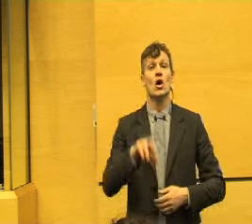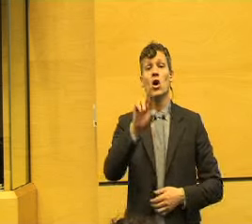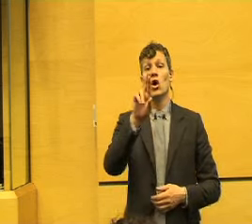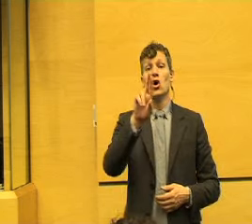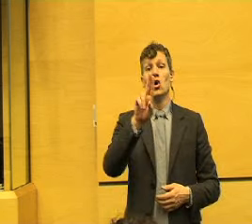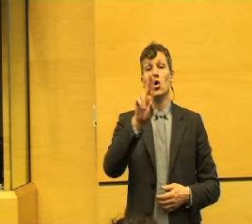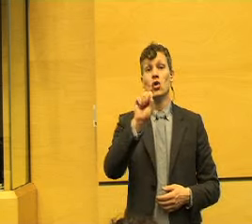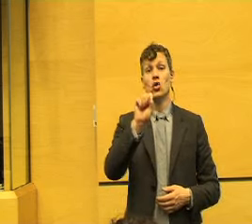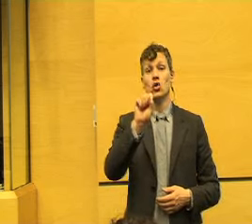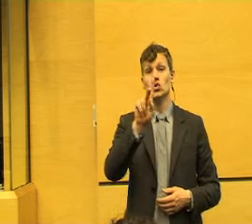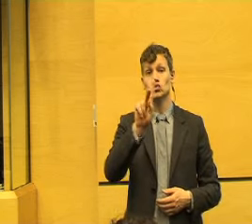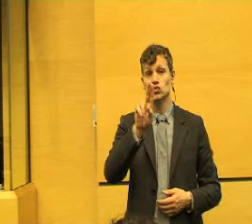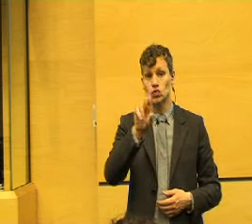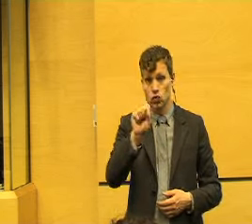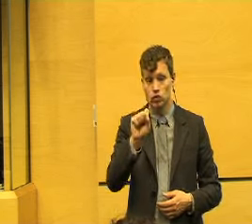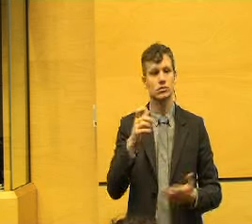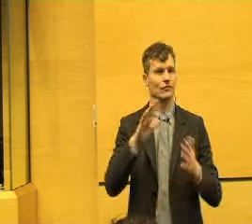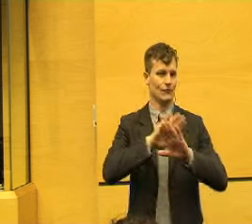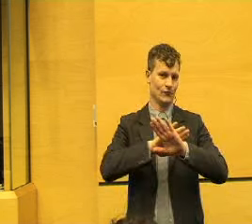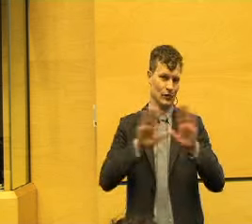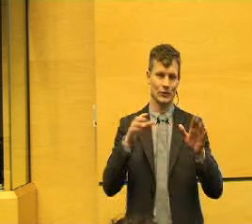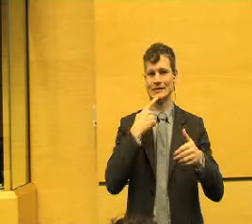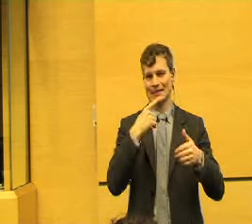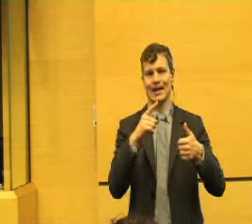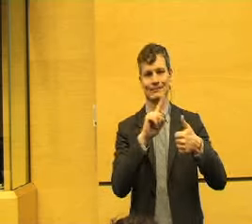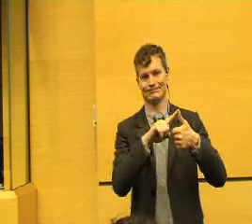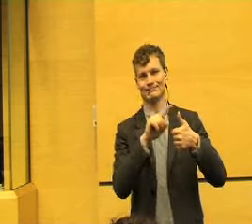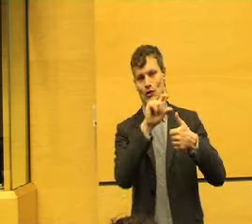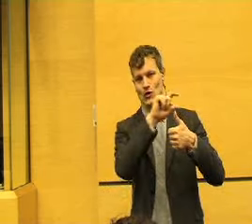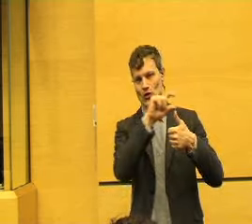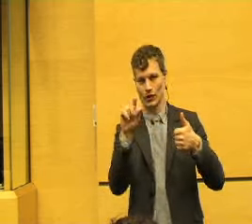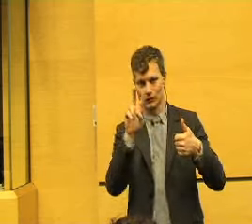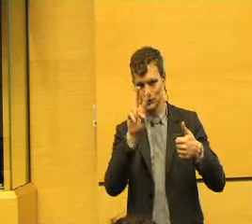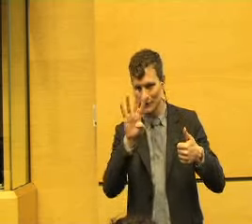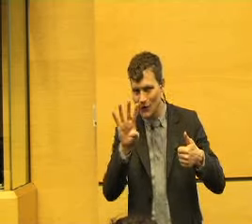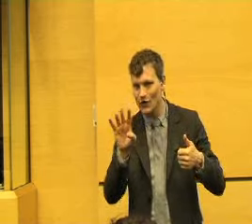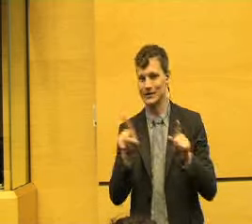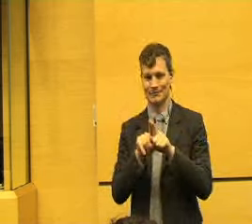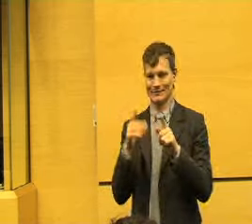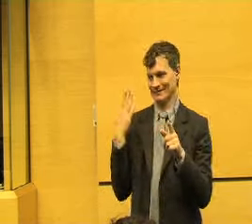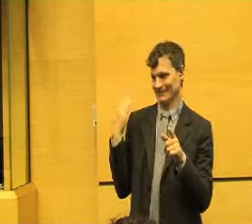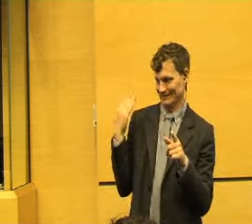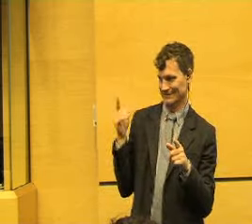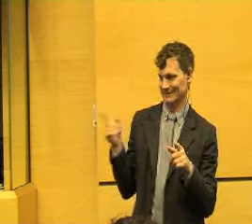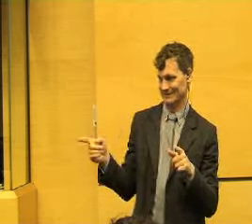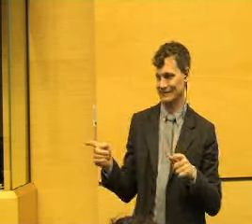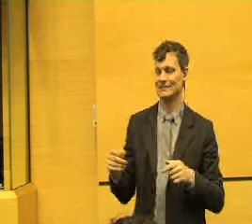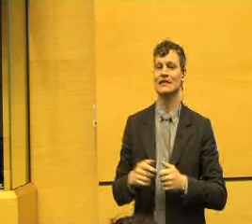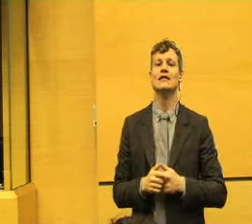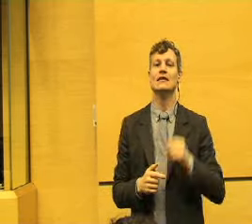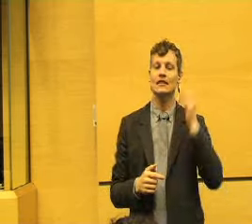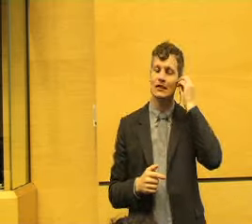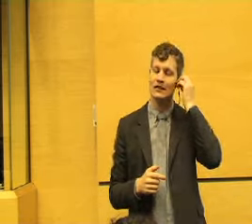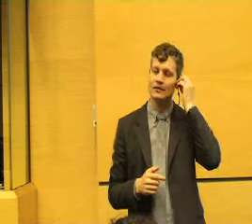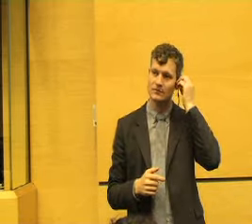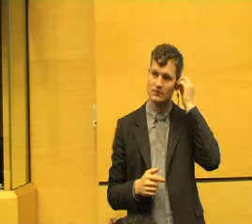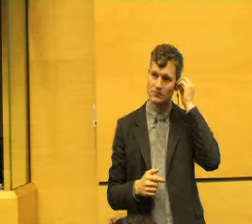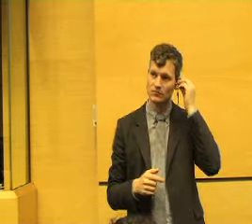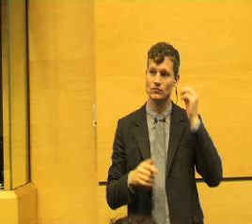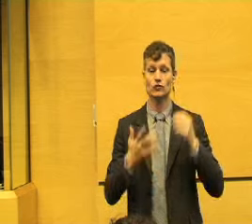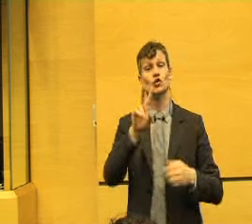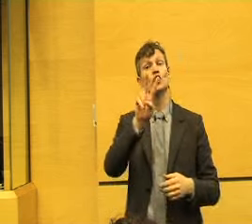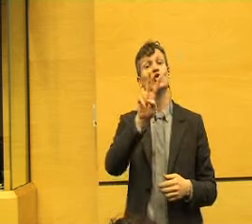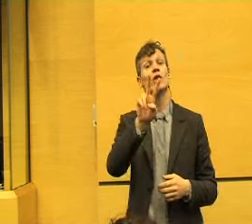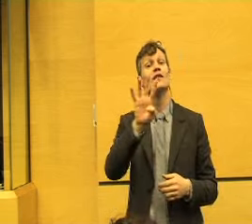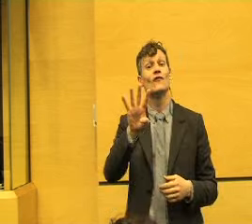which I wanted to raise, and what I have to say again, especially when we come to the Article 24, I always